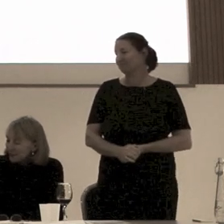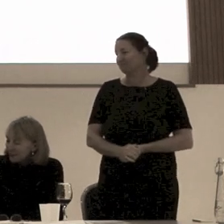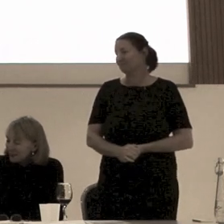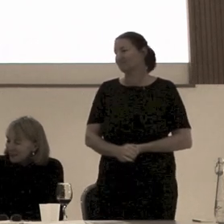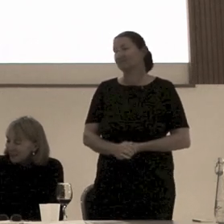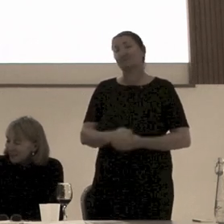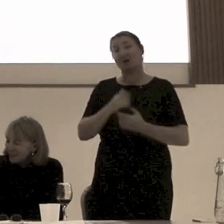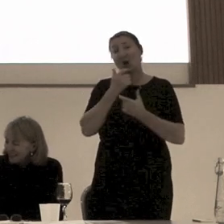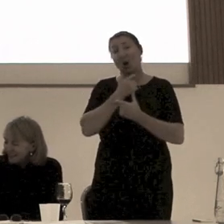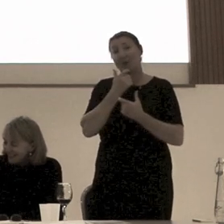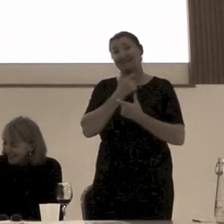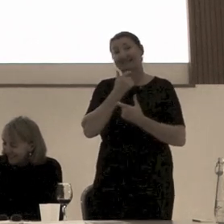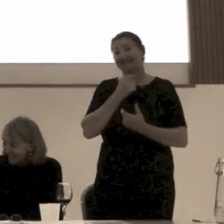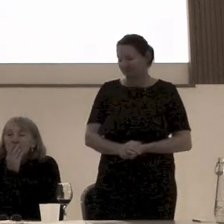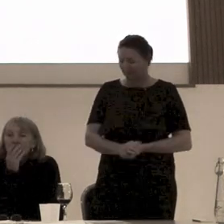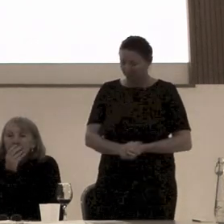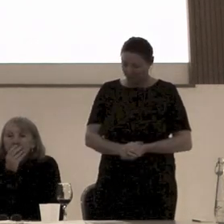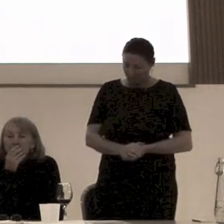Comedy.